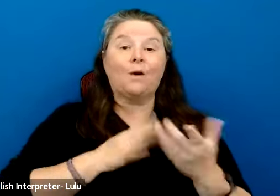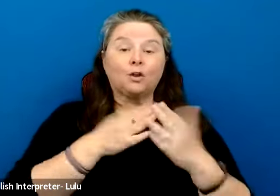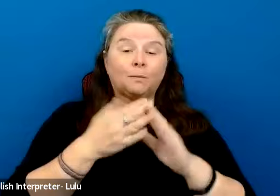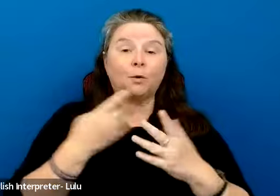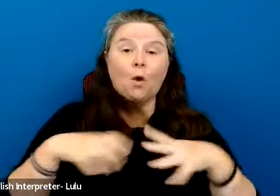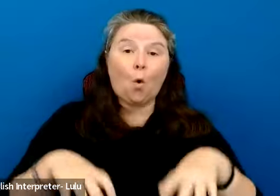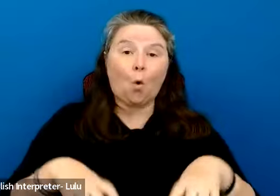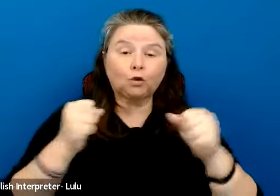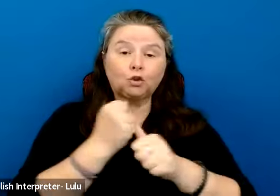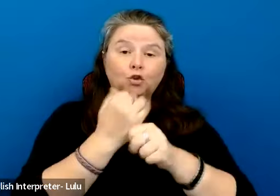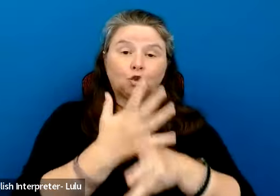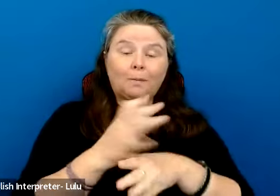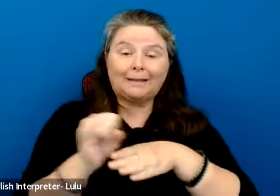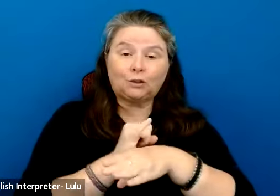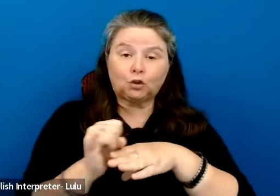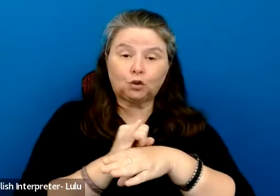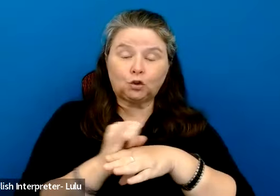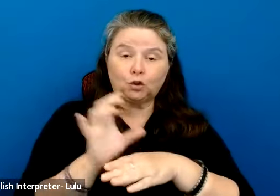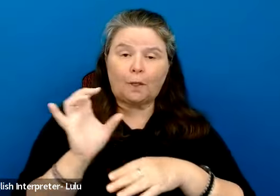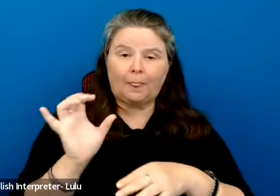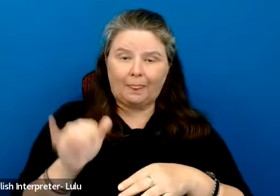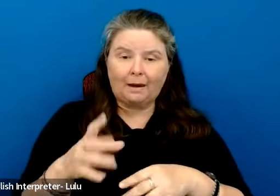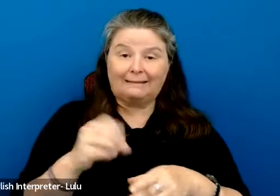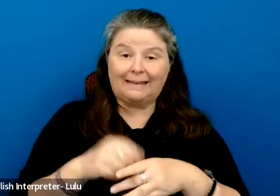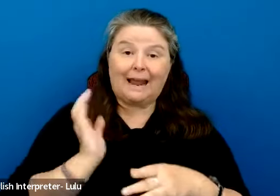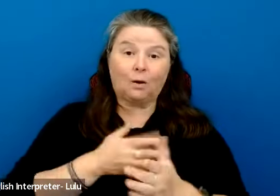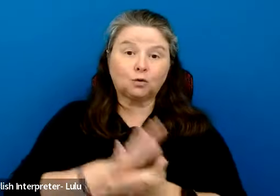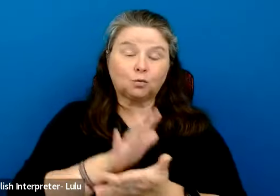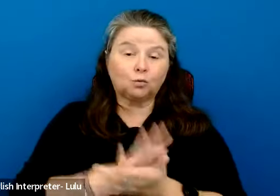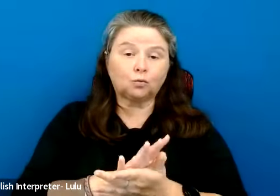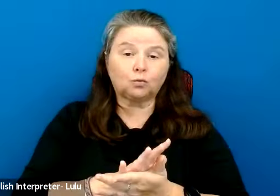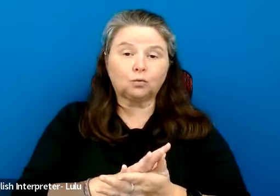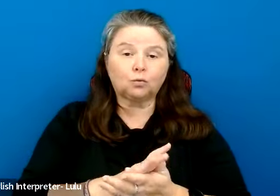host our German interns that are then in our school.